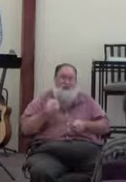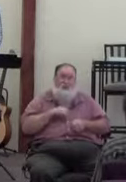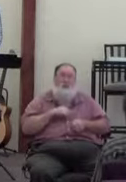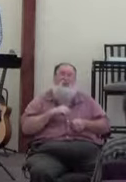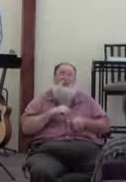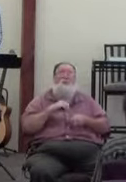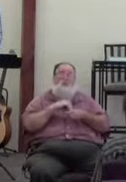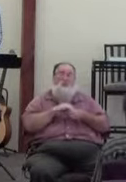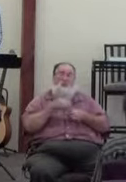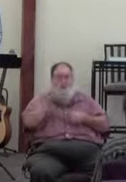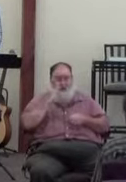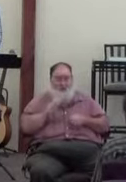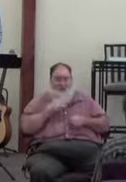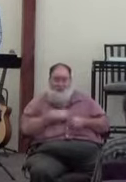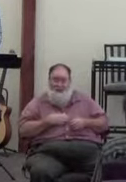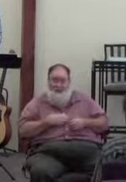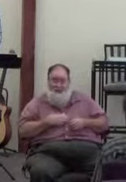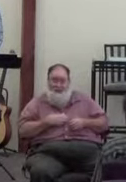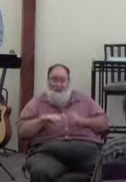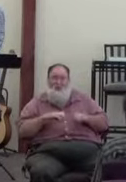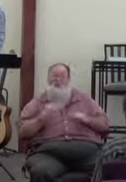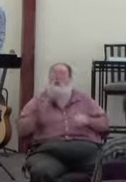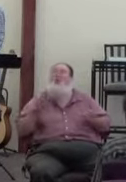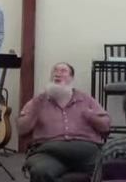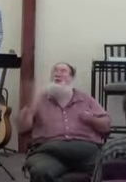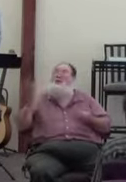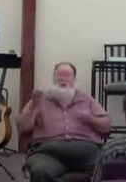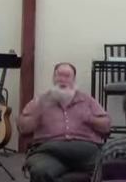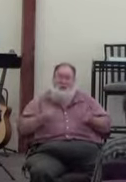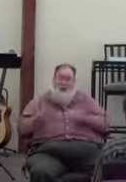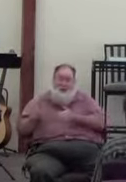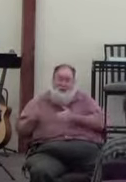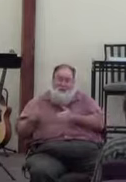God's will to carry out what he's called us to do?